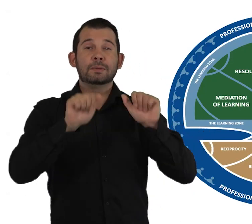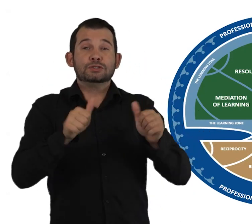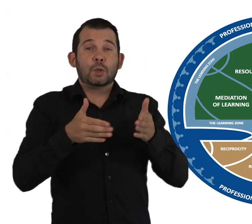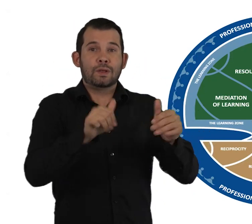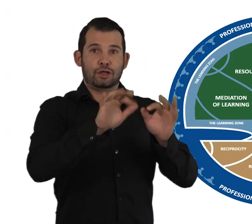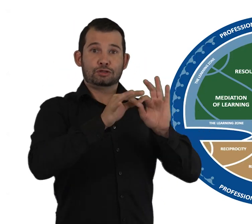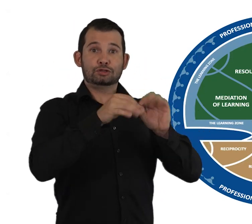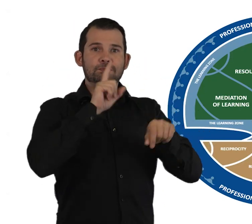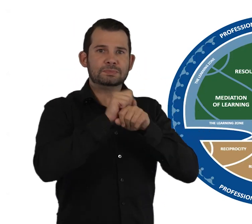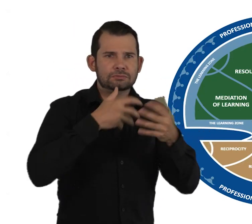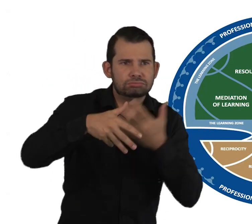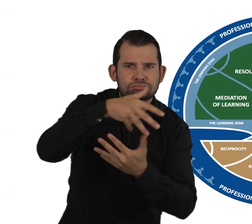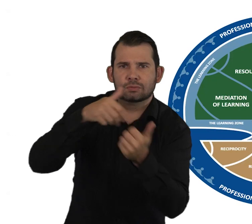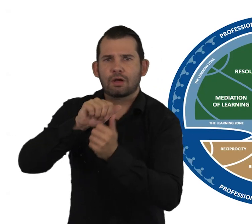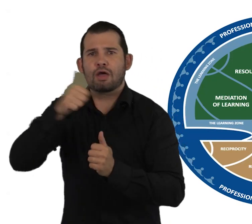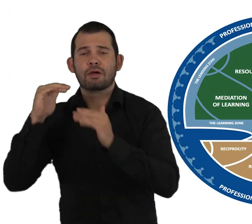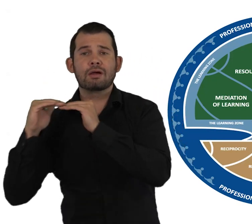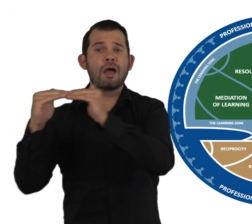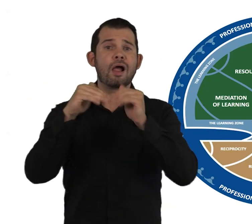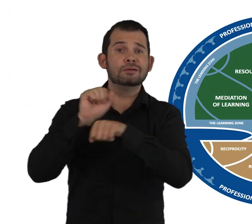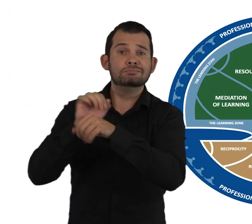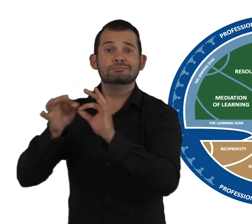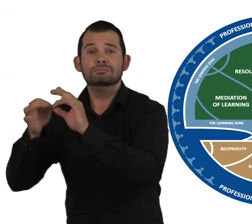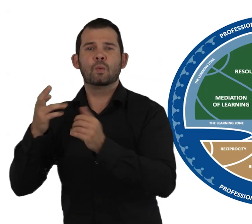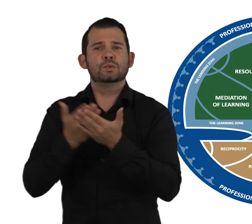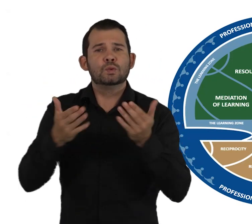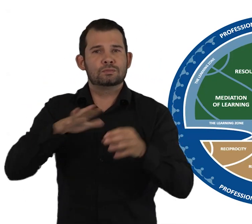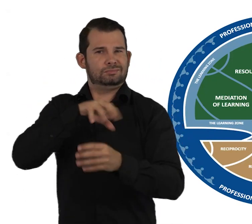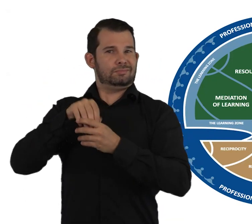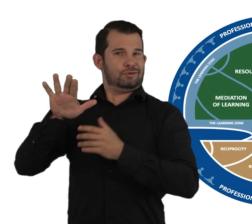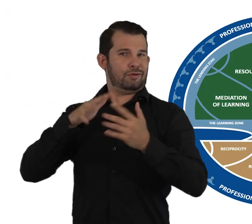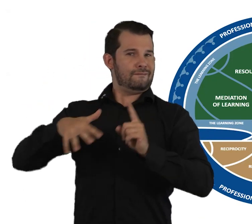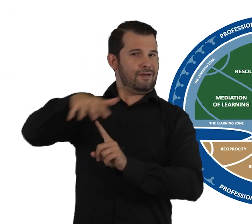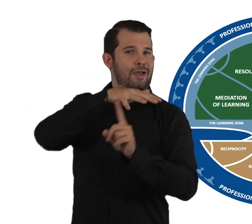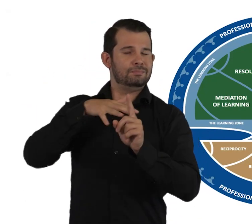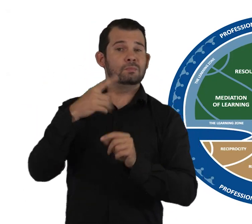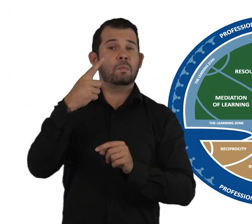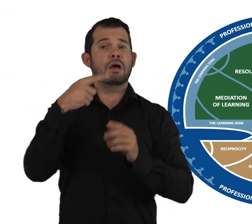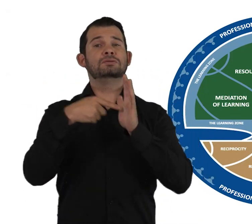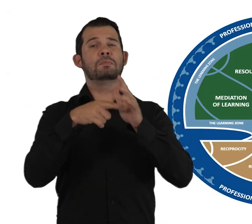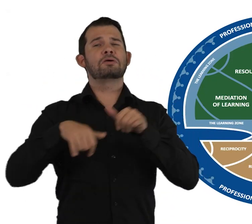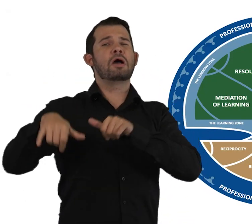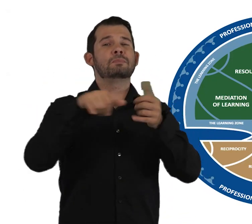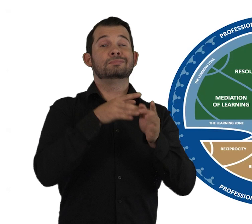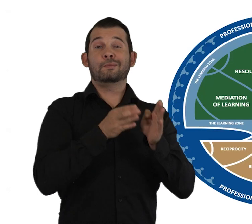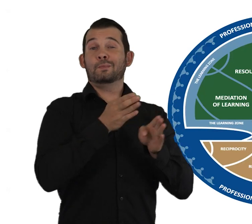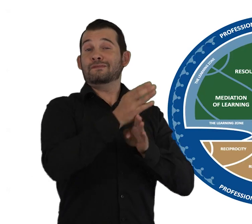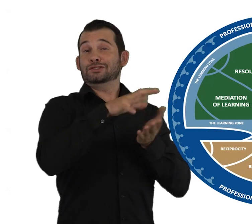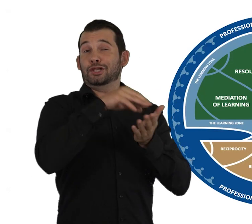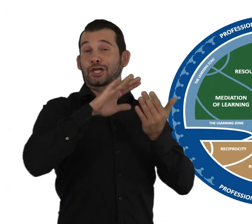other colleagues or resources within their environment. One example common within the professional learning community is when 2 colleagues